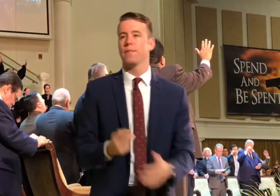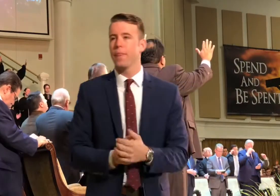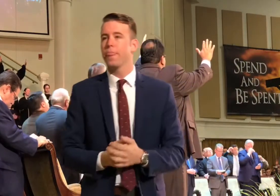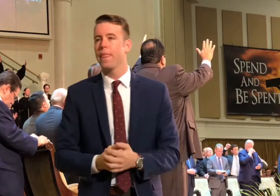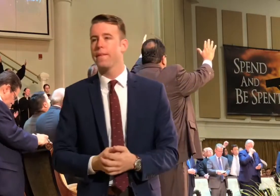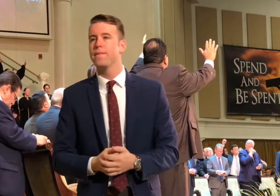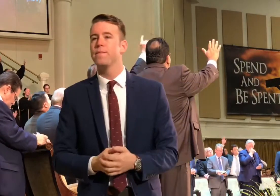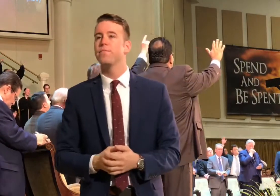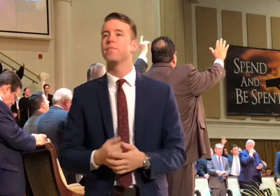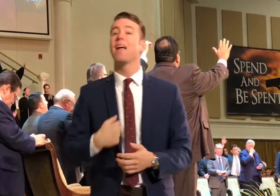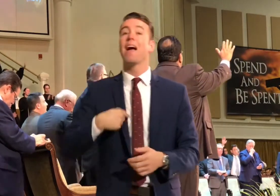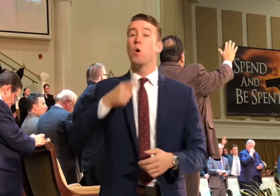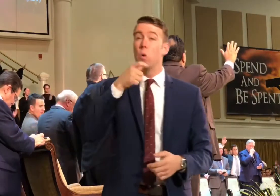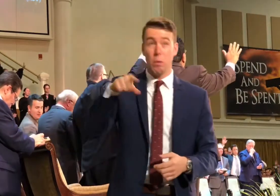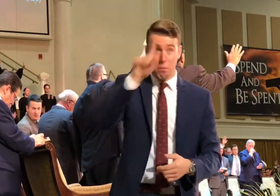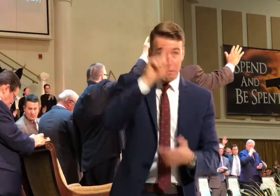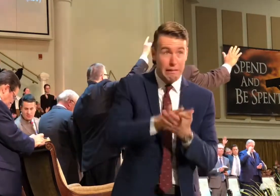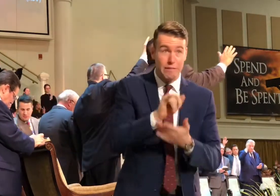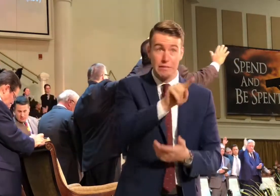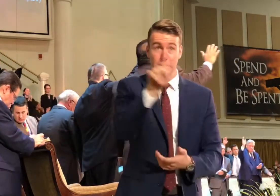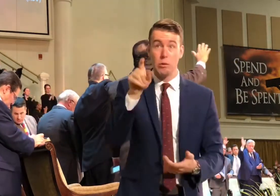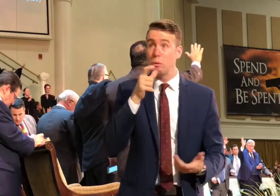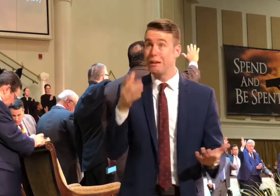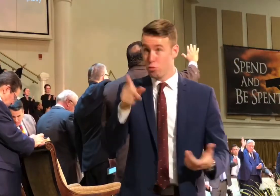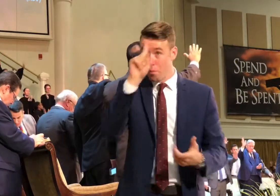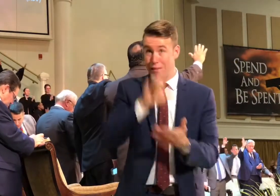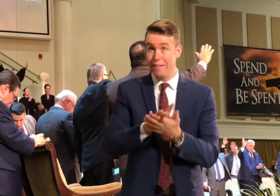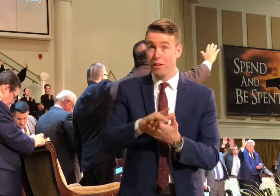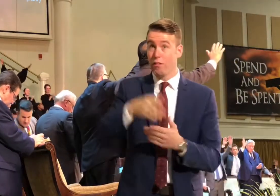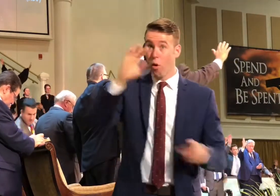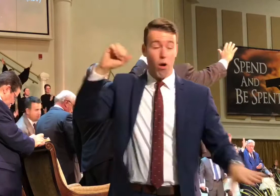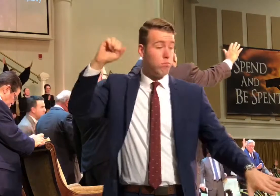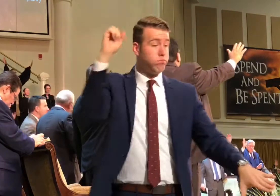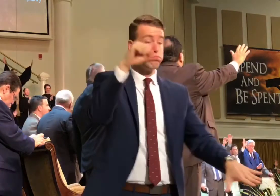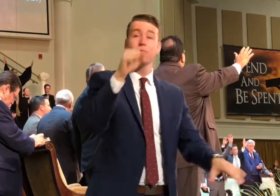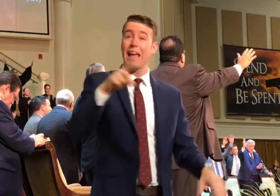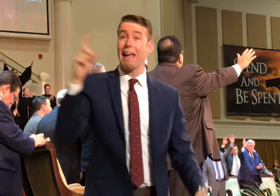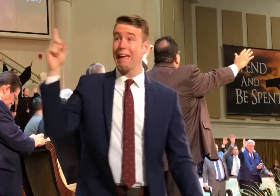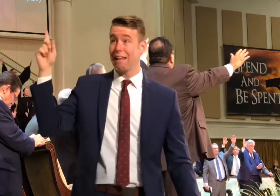Amen. I need some people that believe that here tonight. How many believe that your